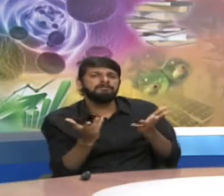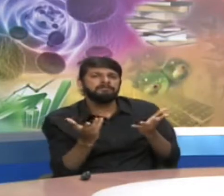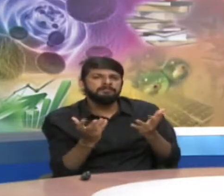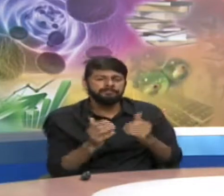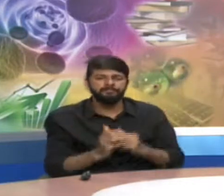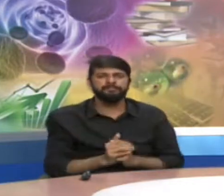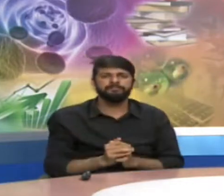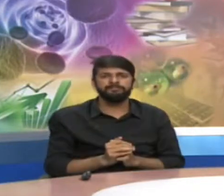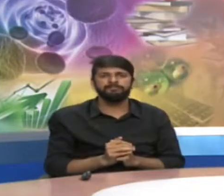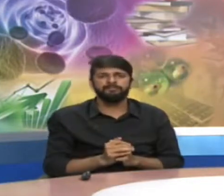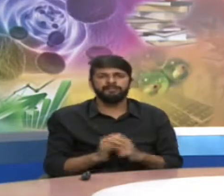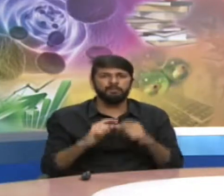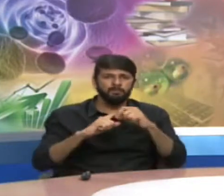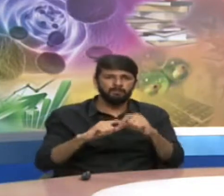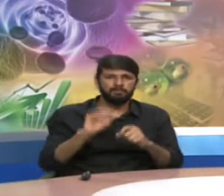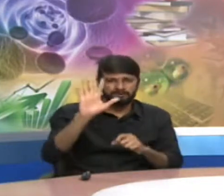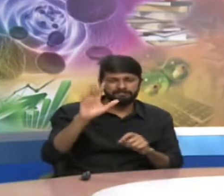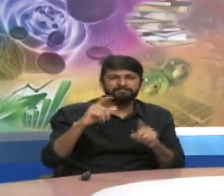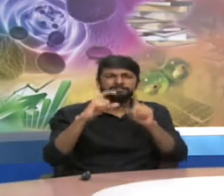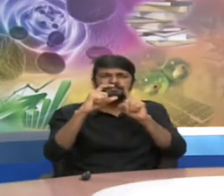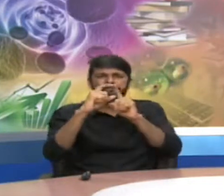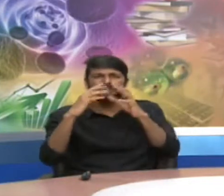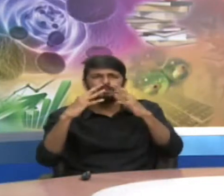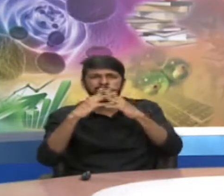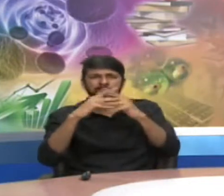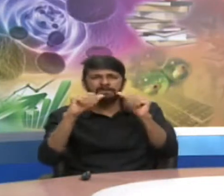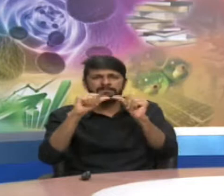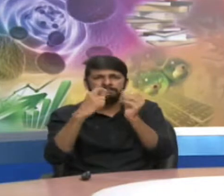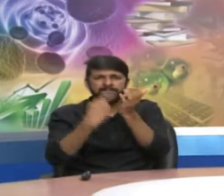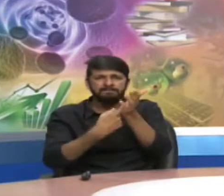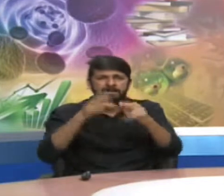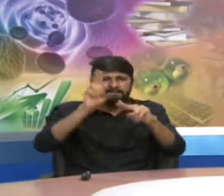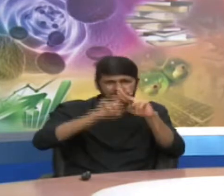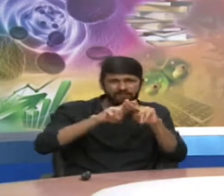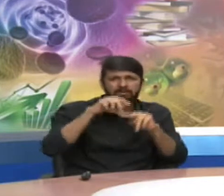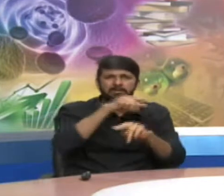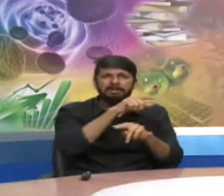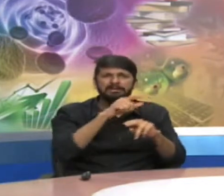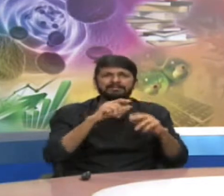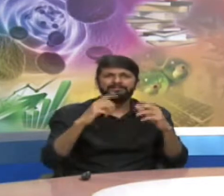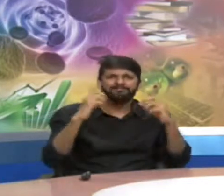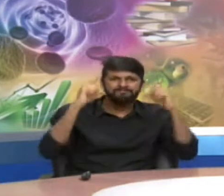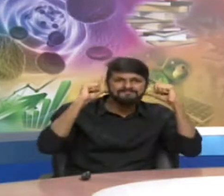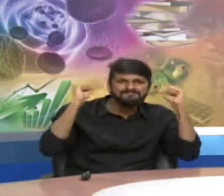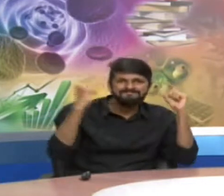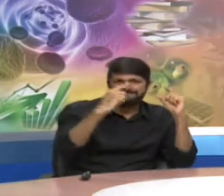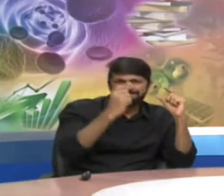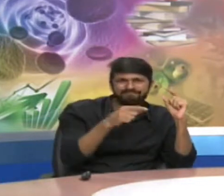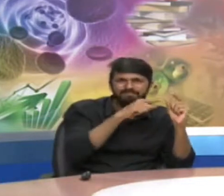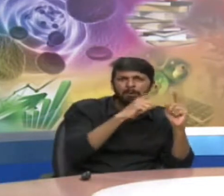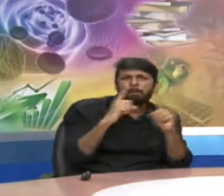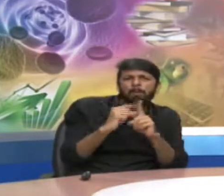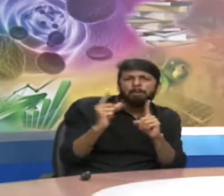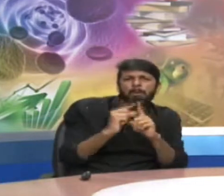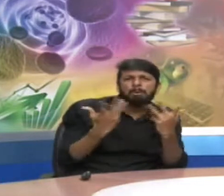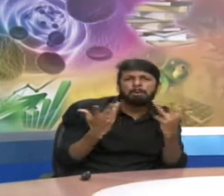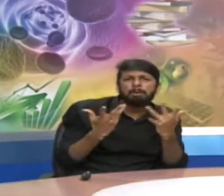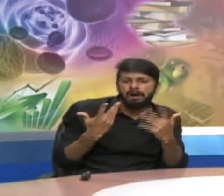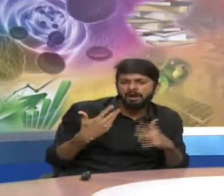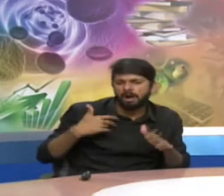size of this painting? Question number 5. What is the dwarf doing in this painting?